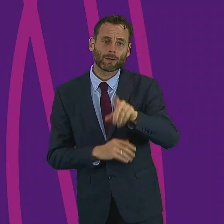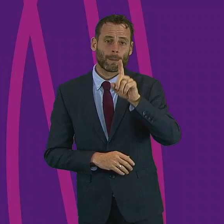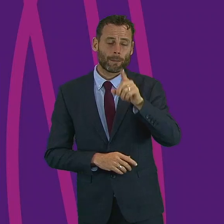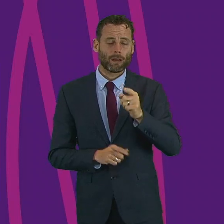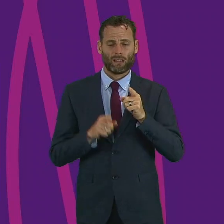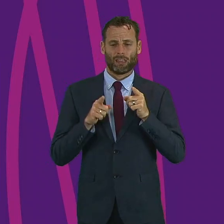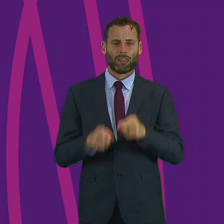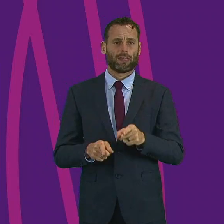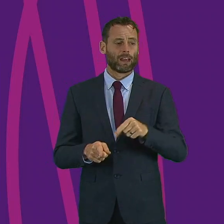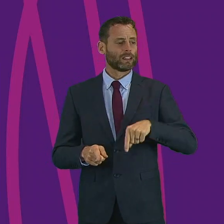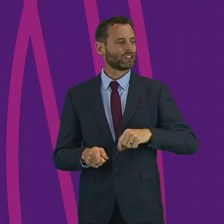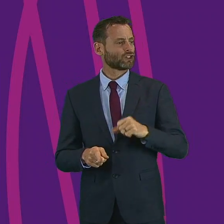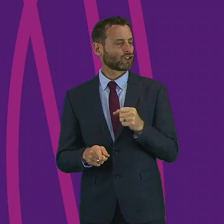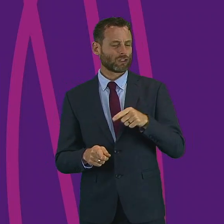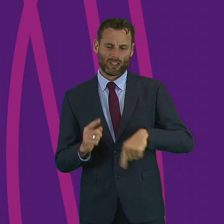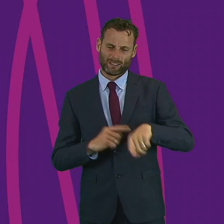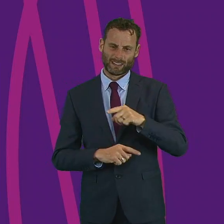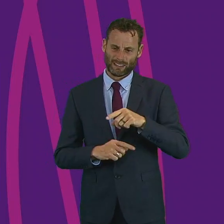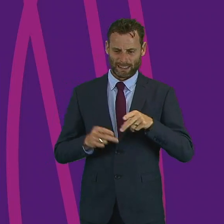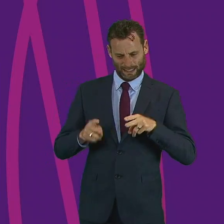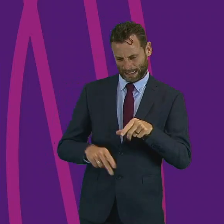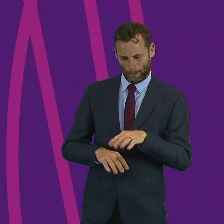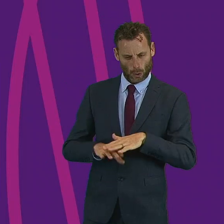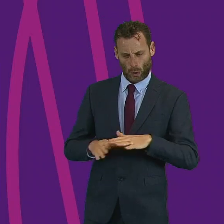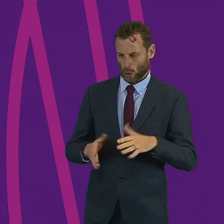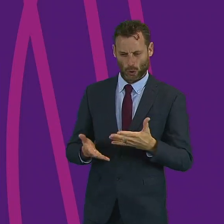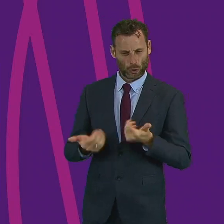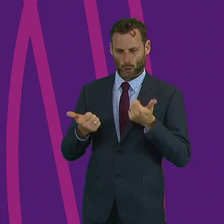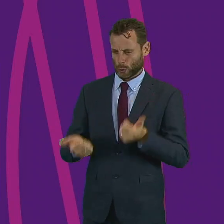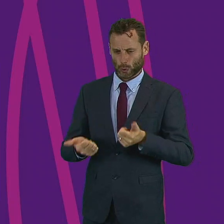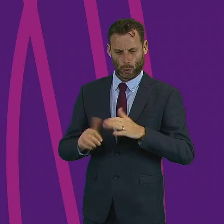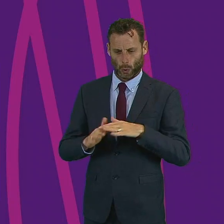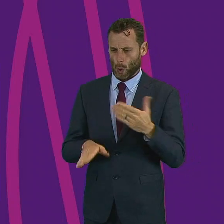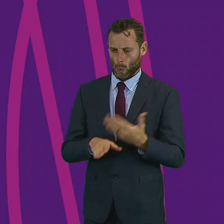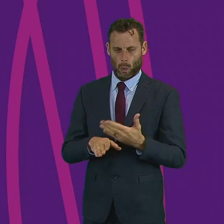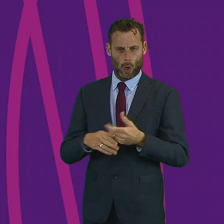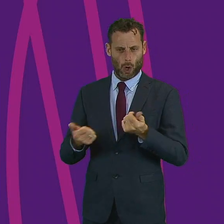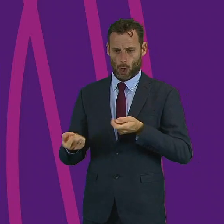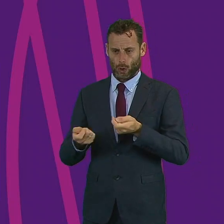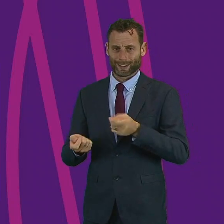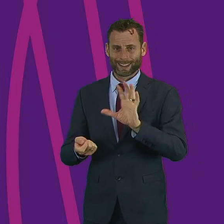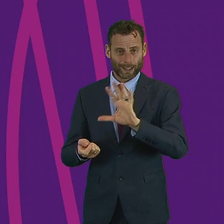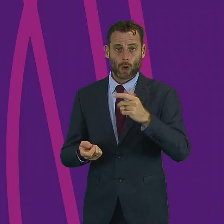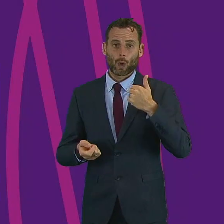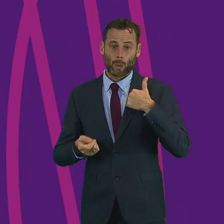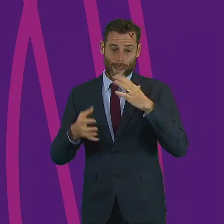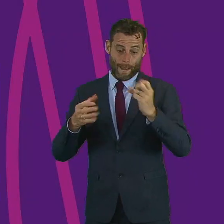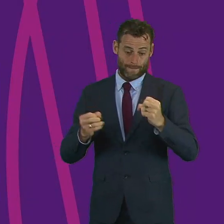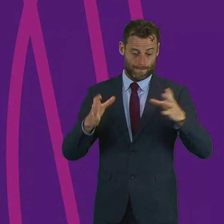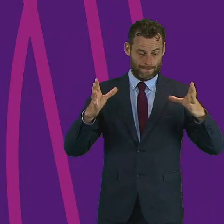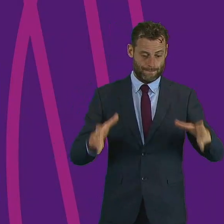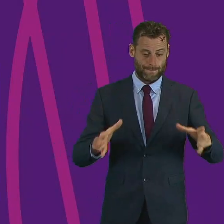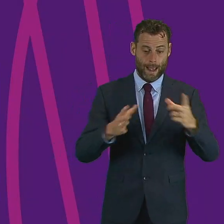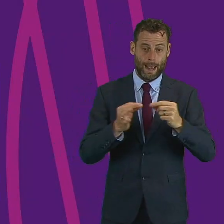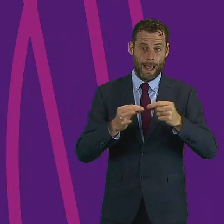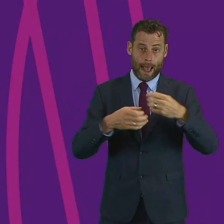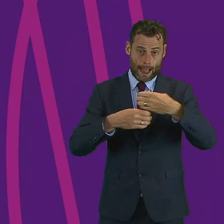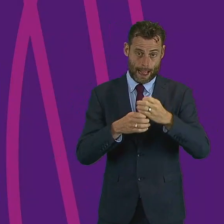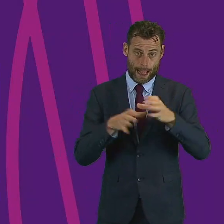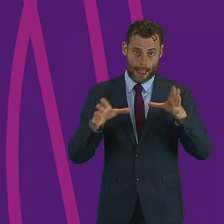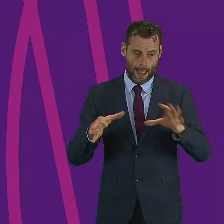do. Equally, I think it's important that we don't sort of suggest, because I wouldn't agree with some of the language that